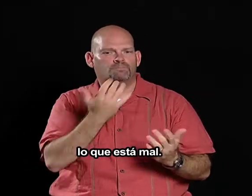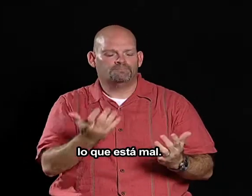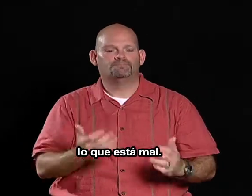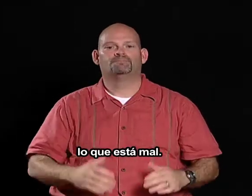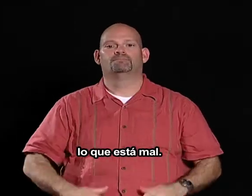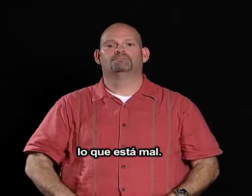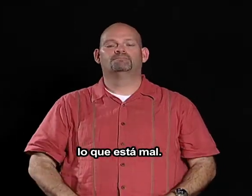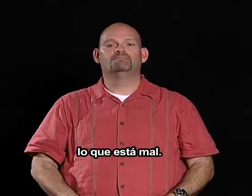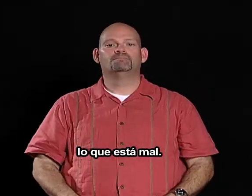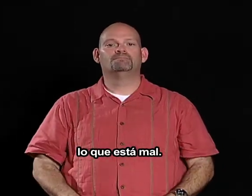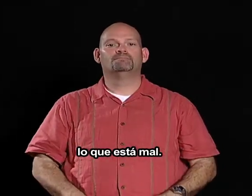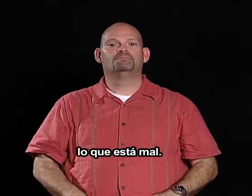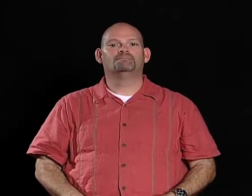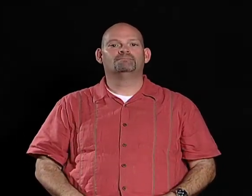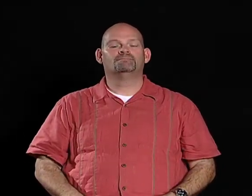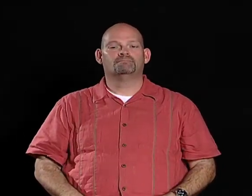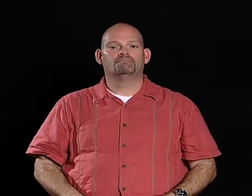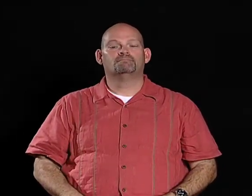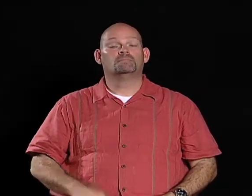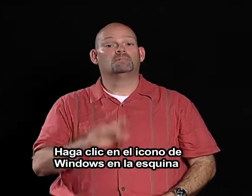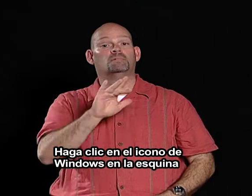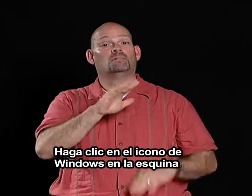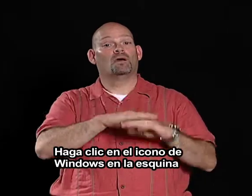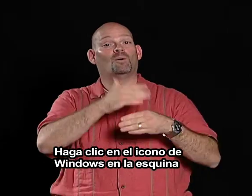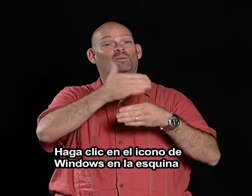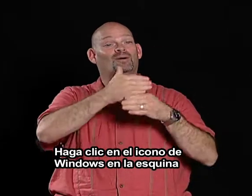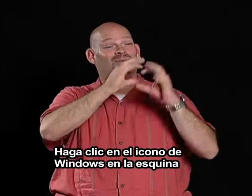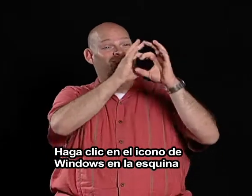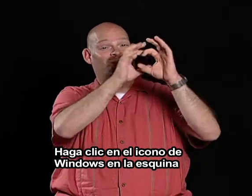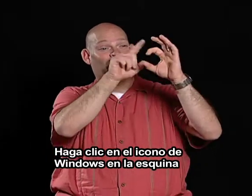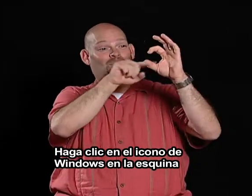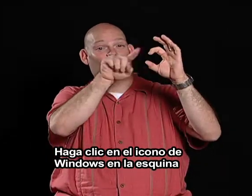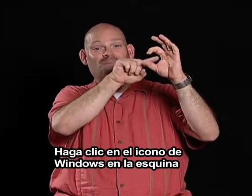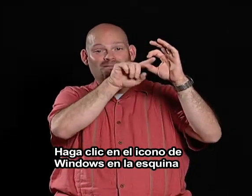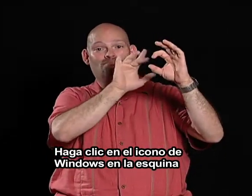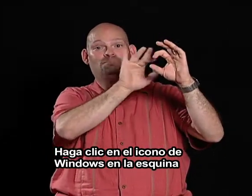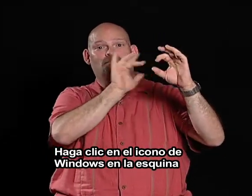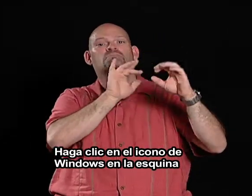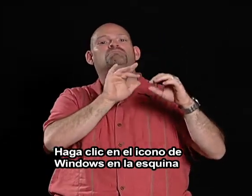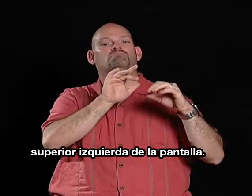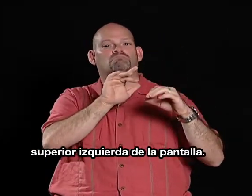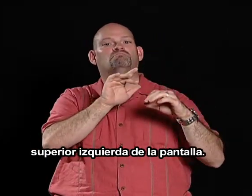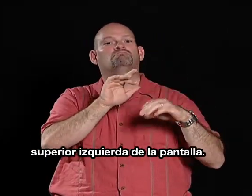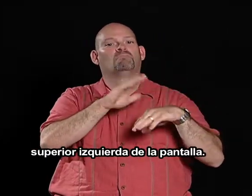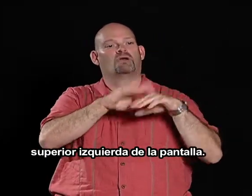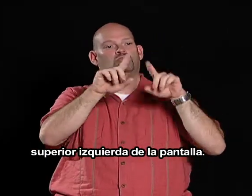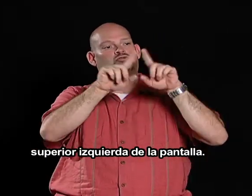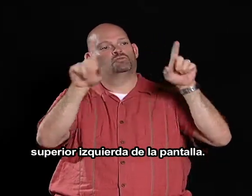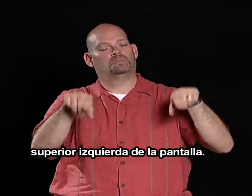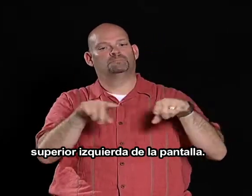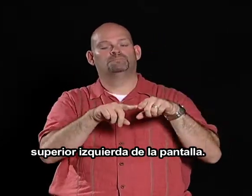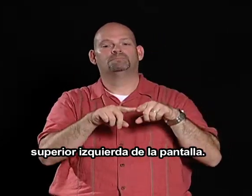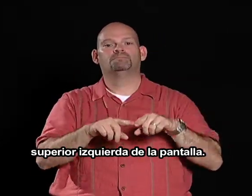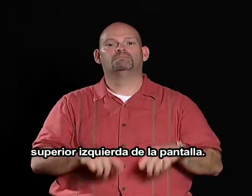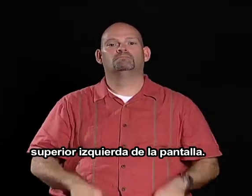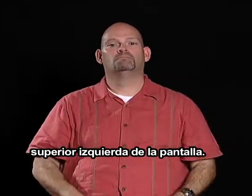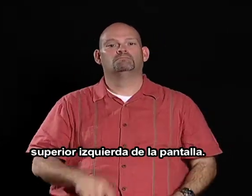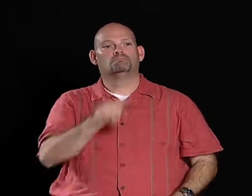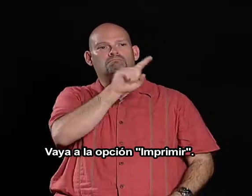let you know what is wrong. Click on the Windows icon in the upper left corner of your screen. Go to